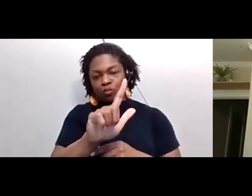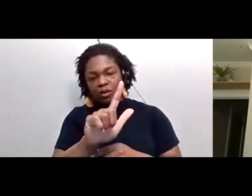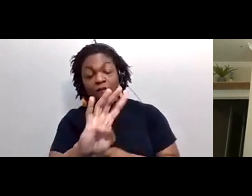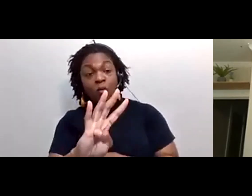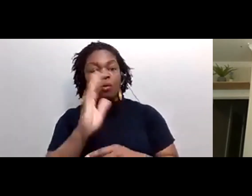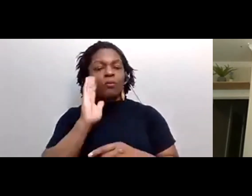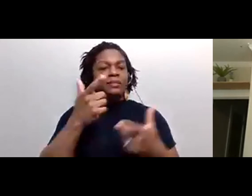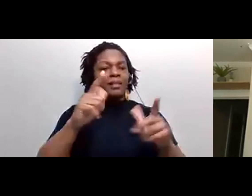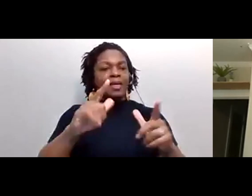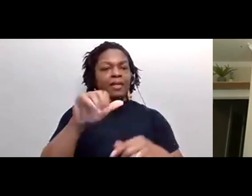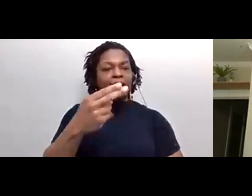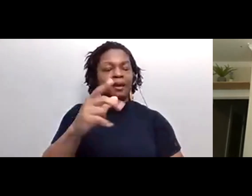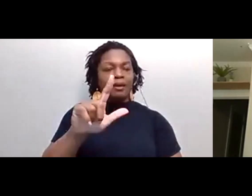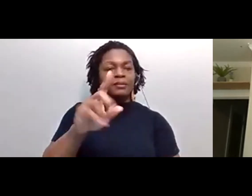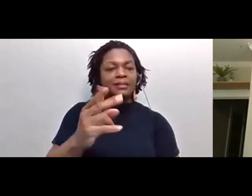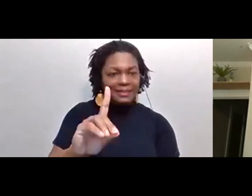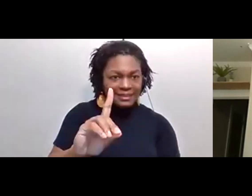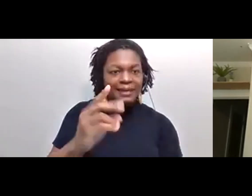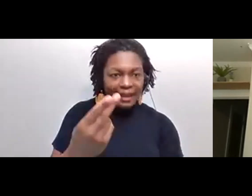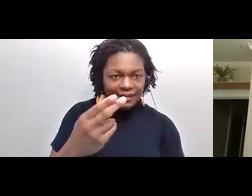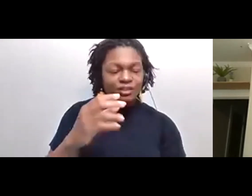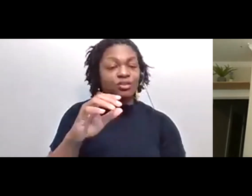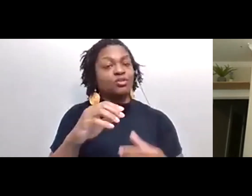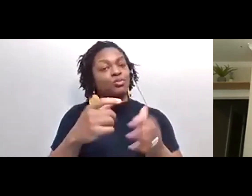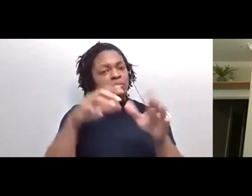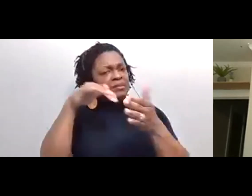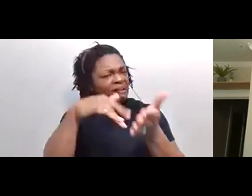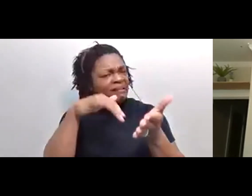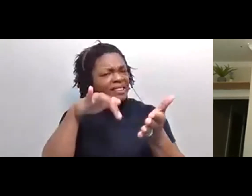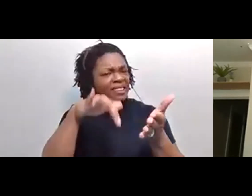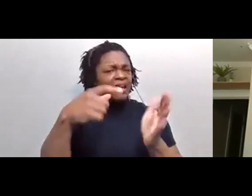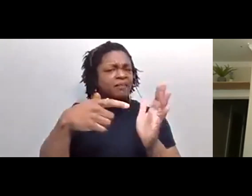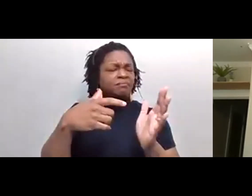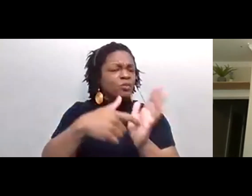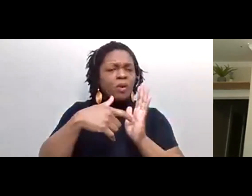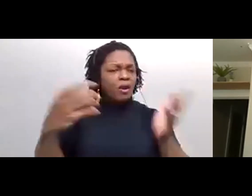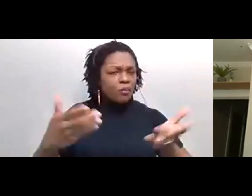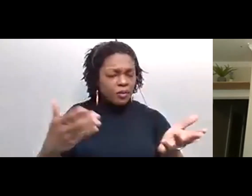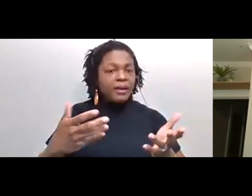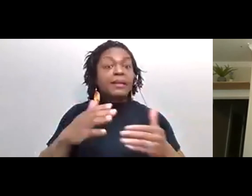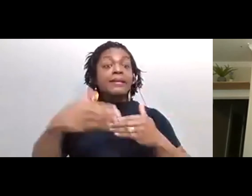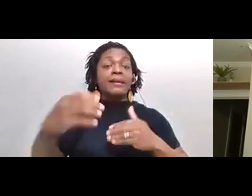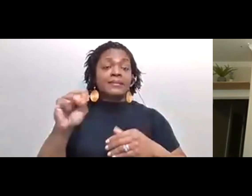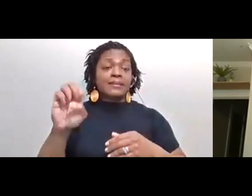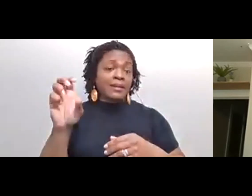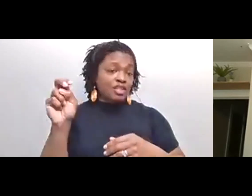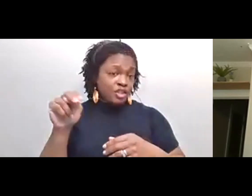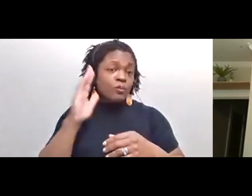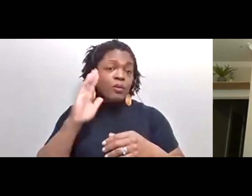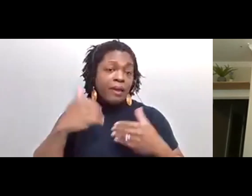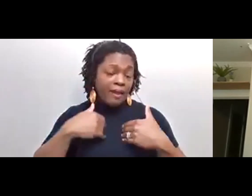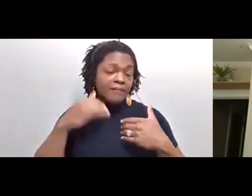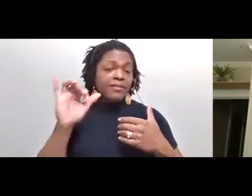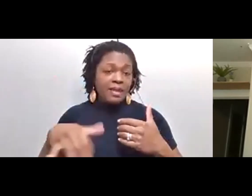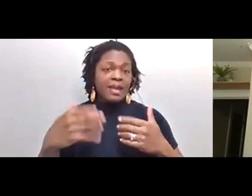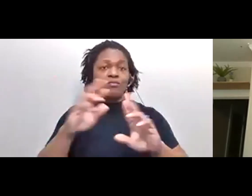to study what that formula should be, and come the next session, they have to have that formula ready for 60 days prior